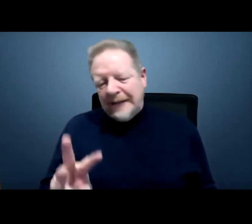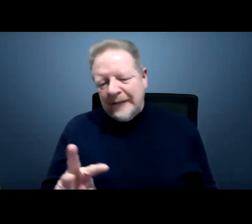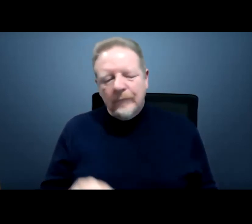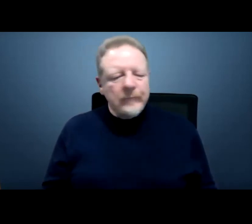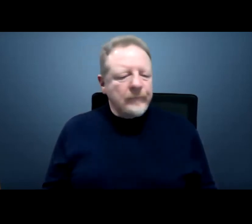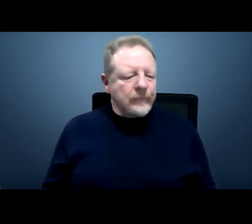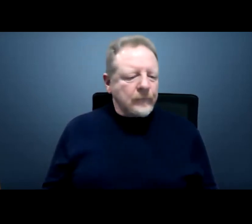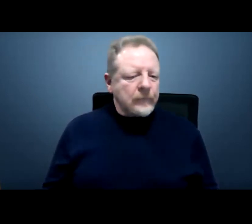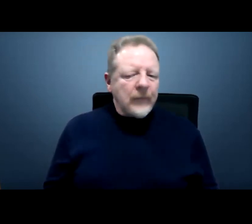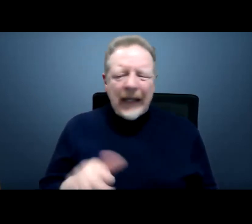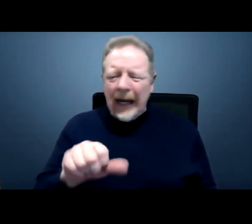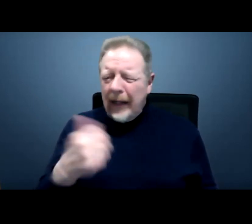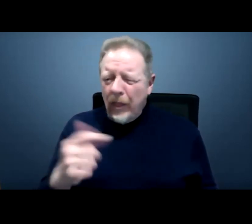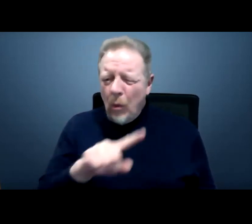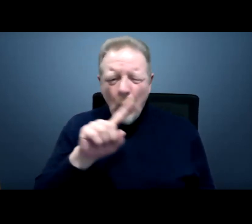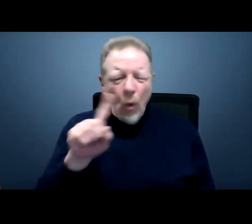Any other question? I think